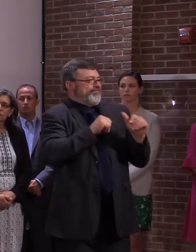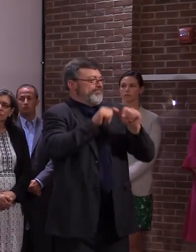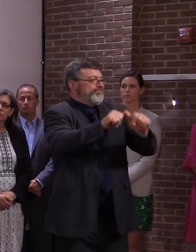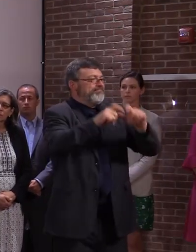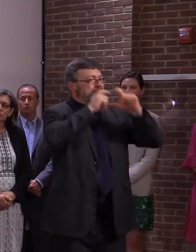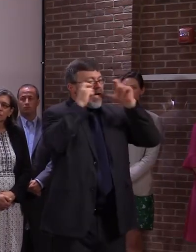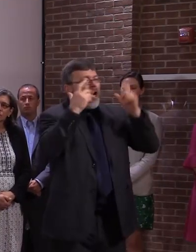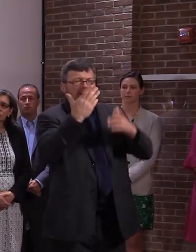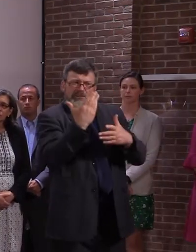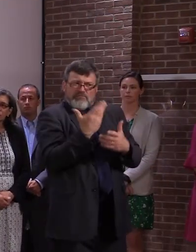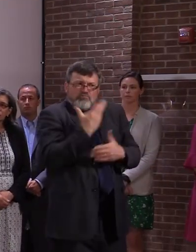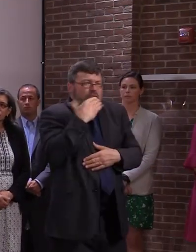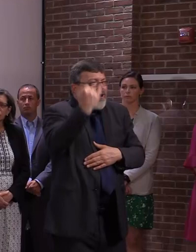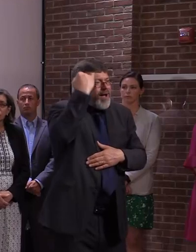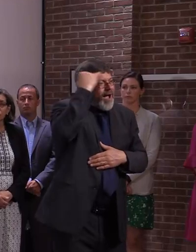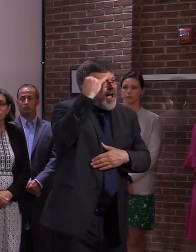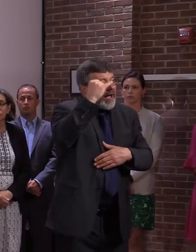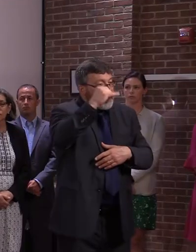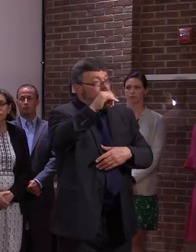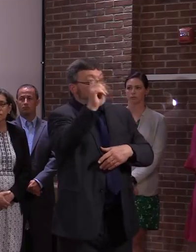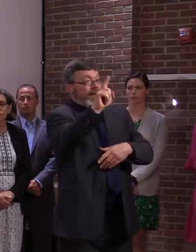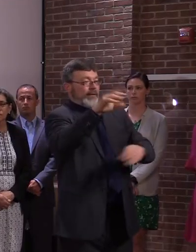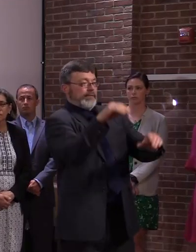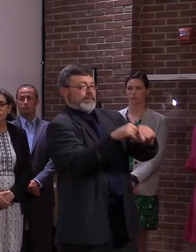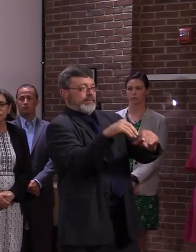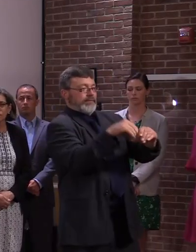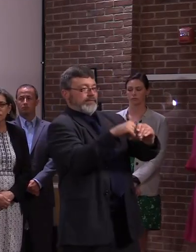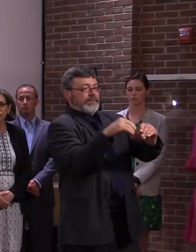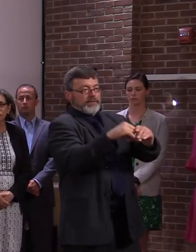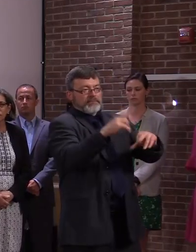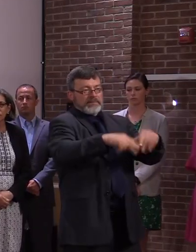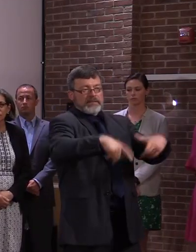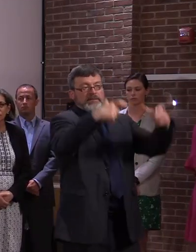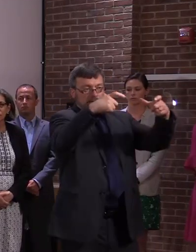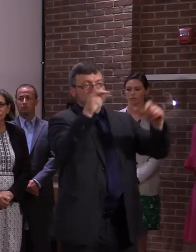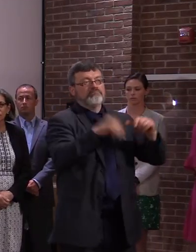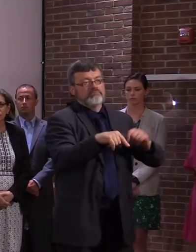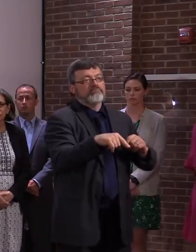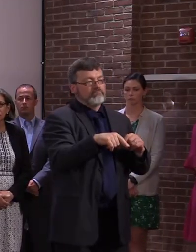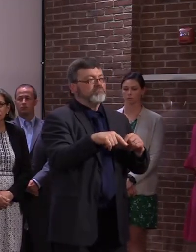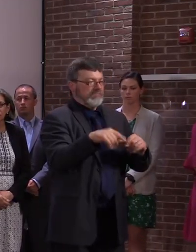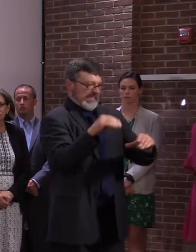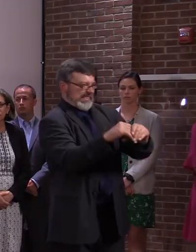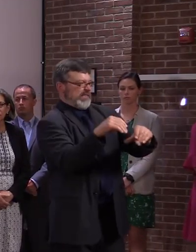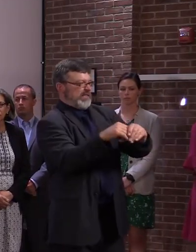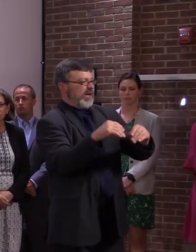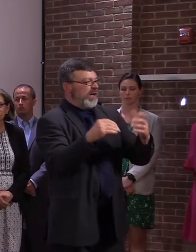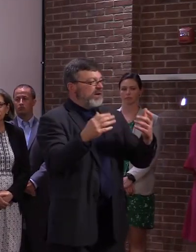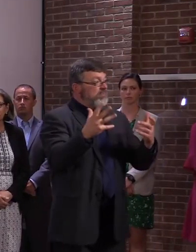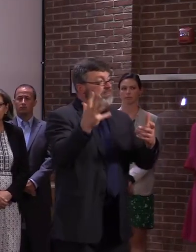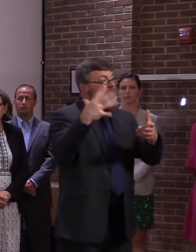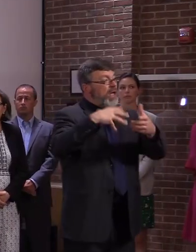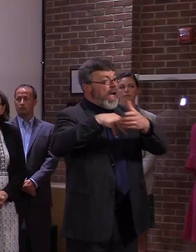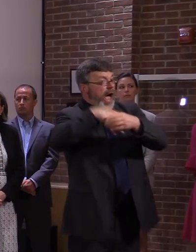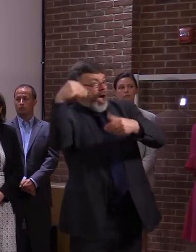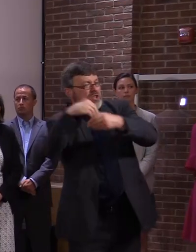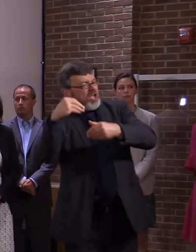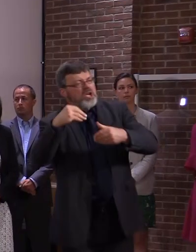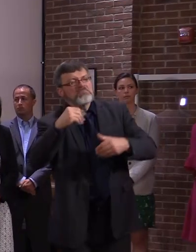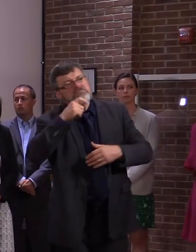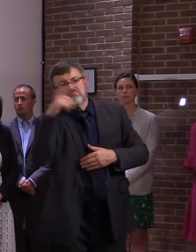the indoor environment, as opposed to no need for masking outdoors.